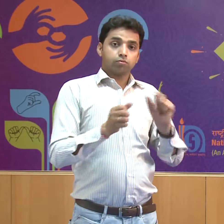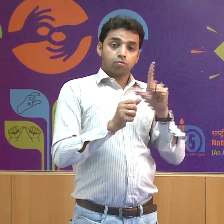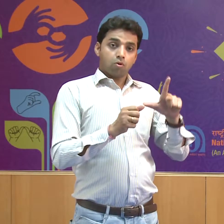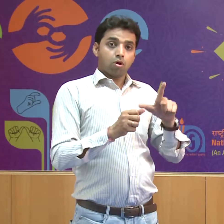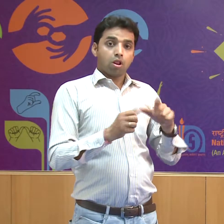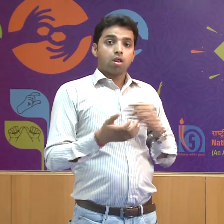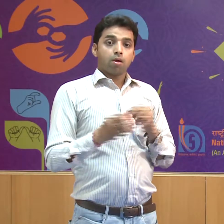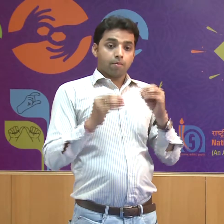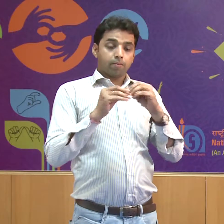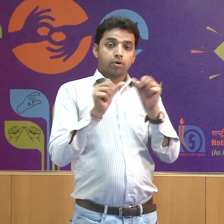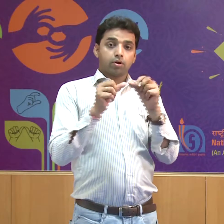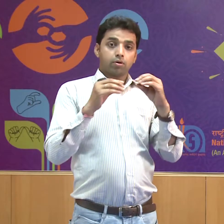scholar.